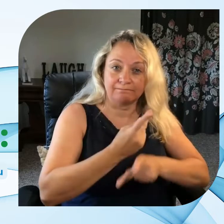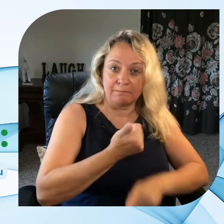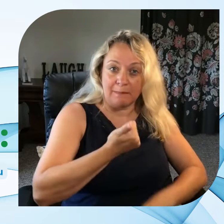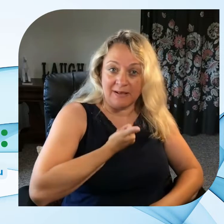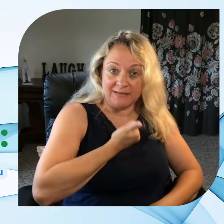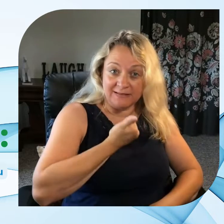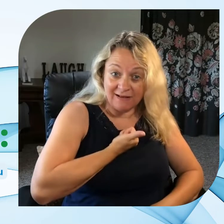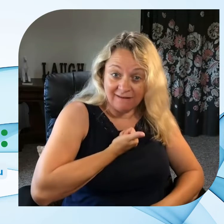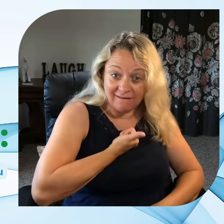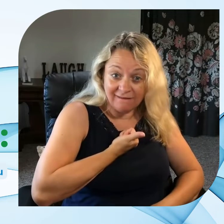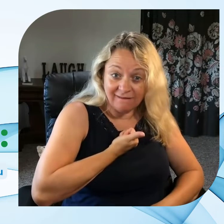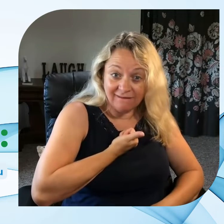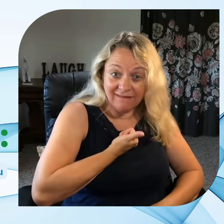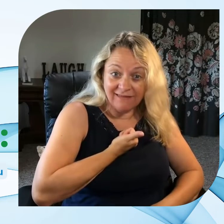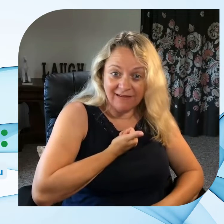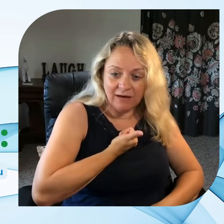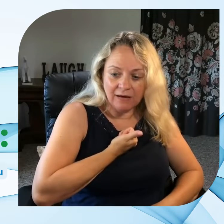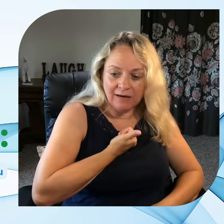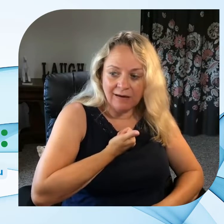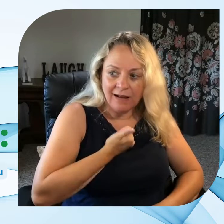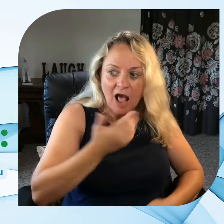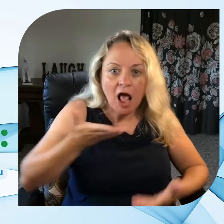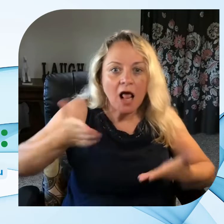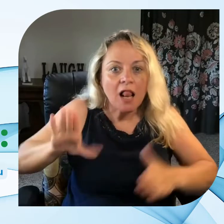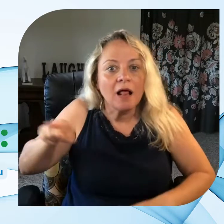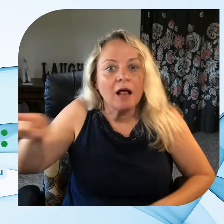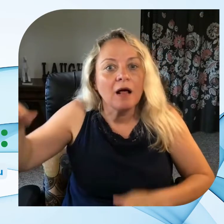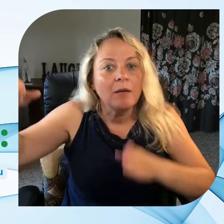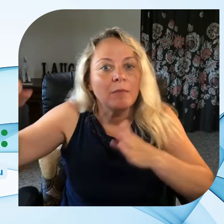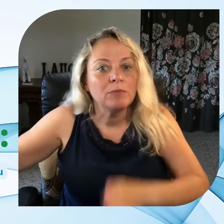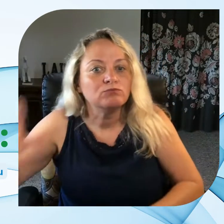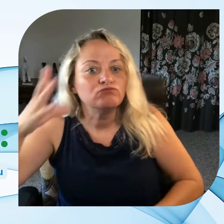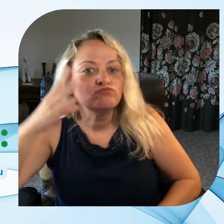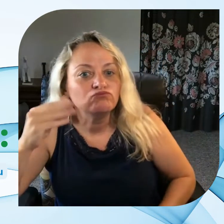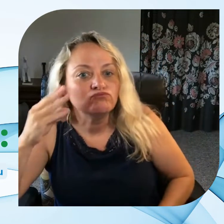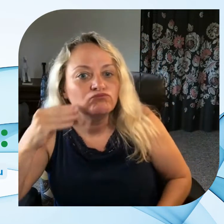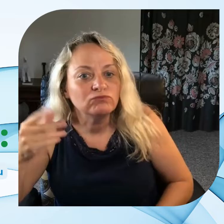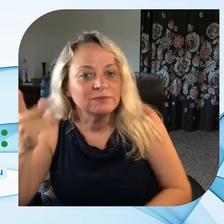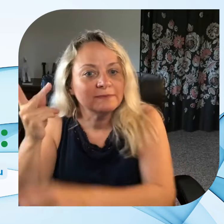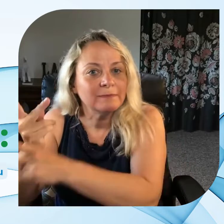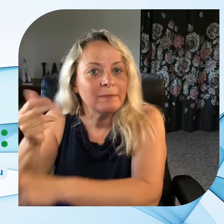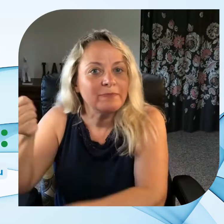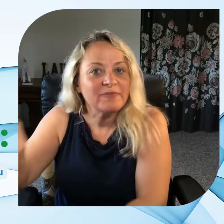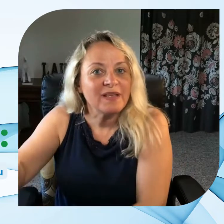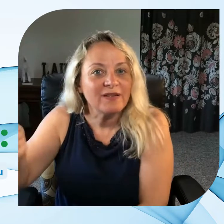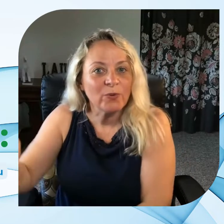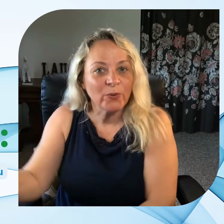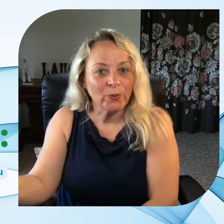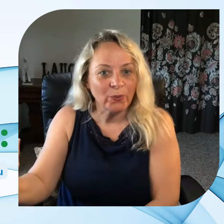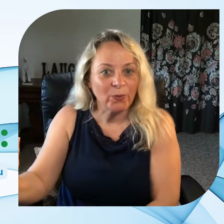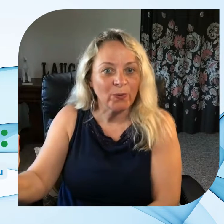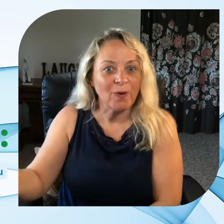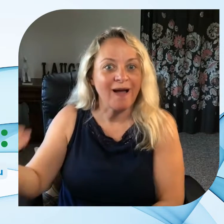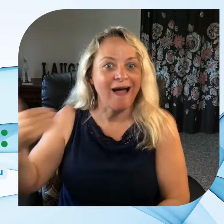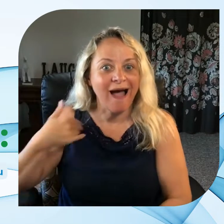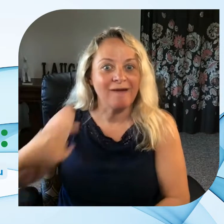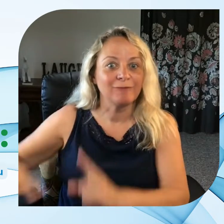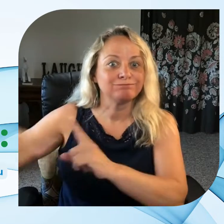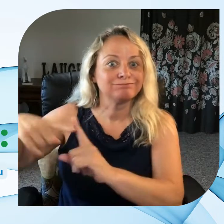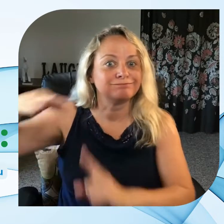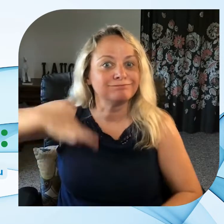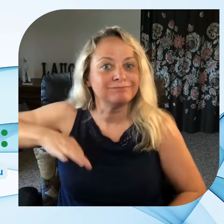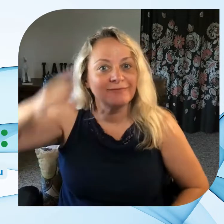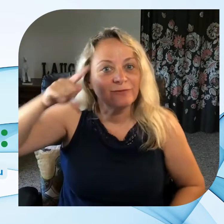like they had too much on their plate and wouldn't have been able to be present either. And my choosing